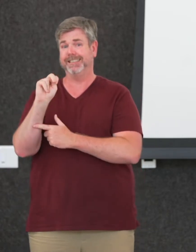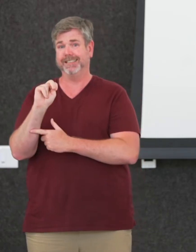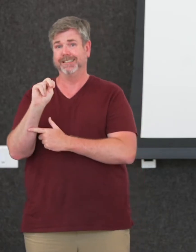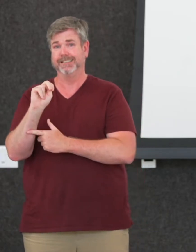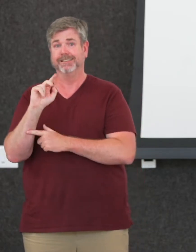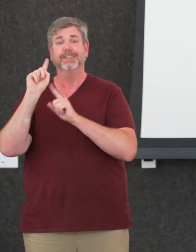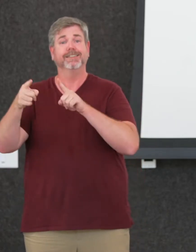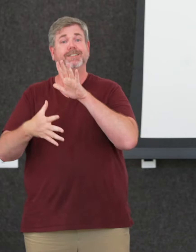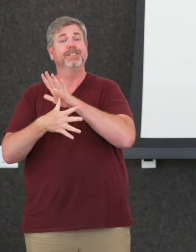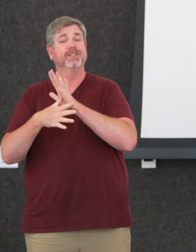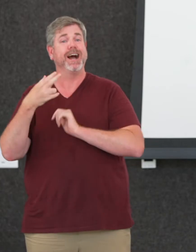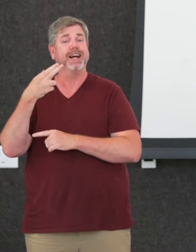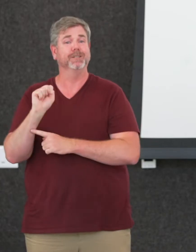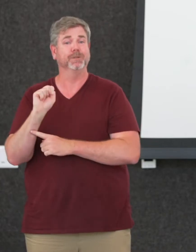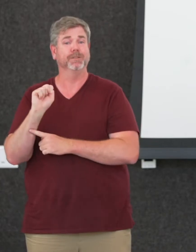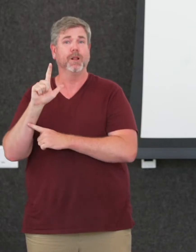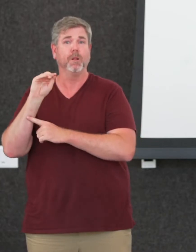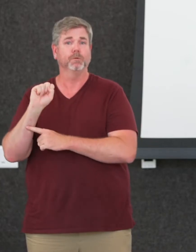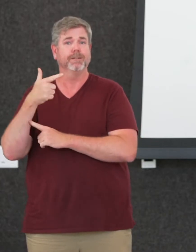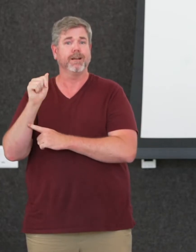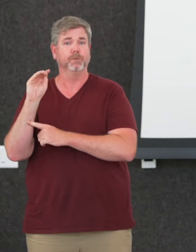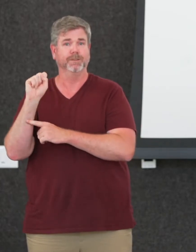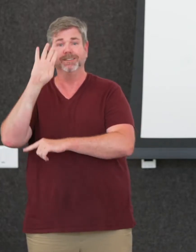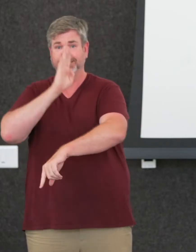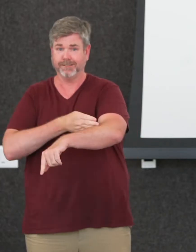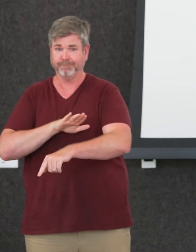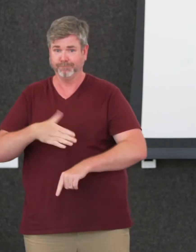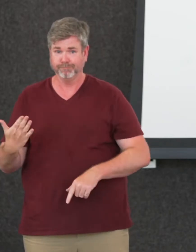to speak to or hear from Myra